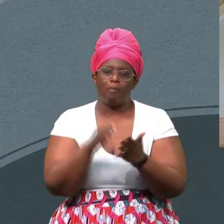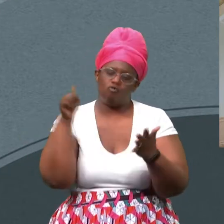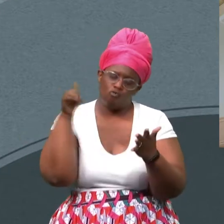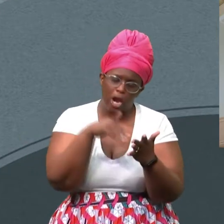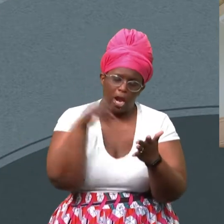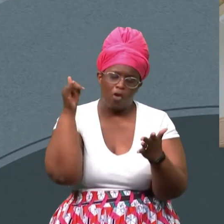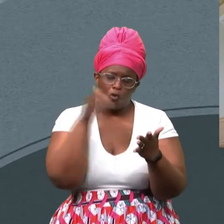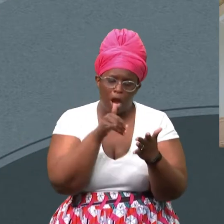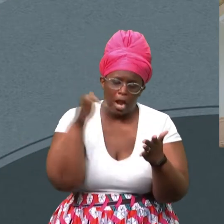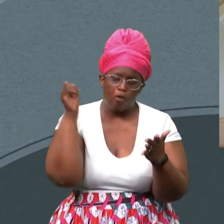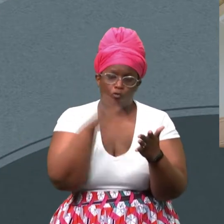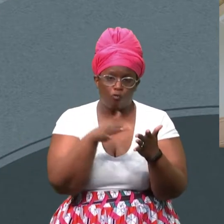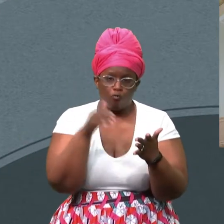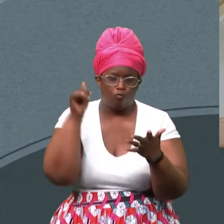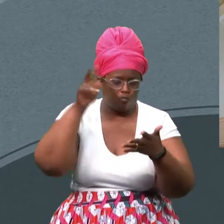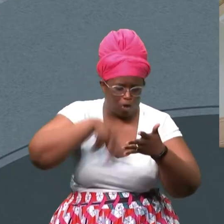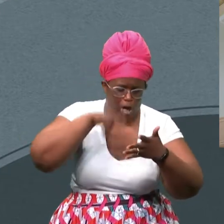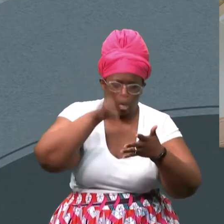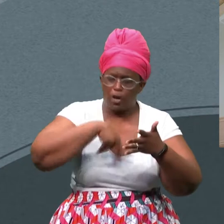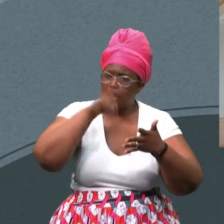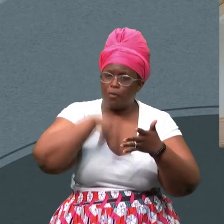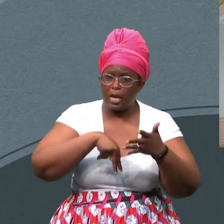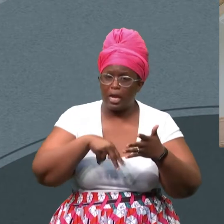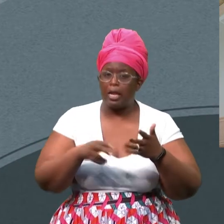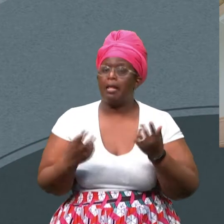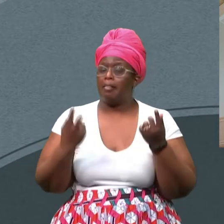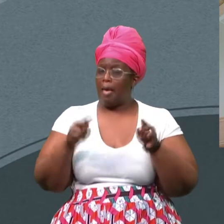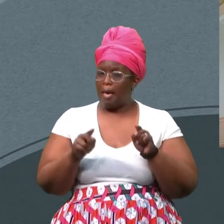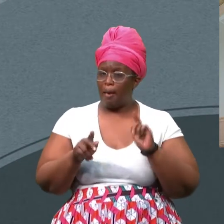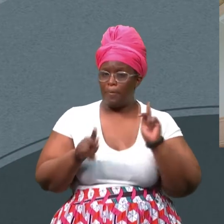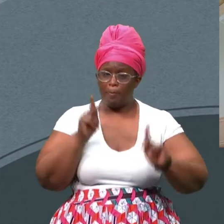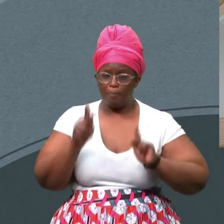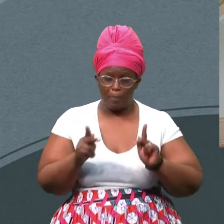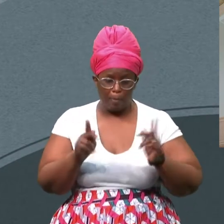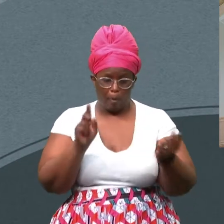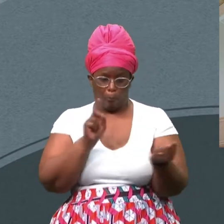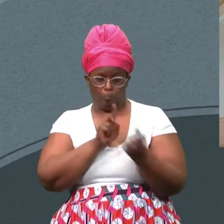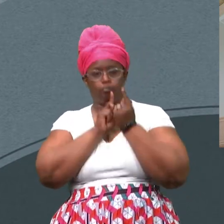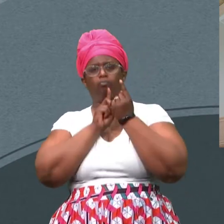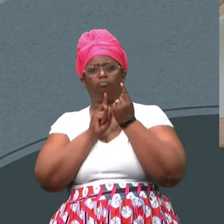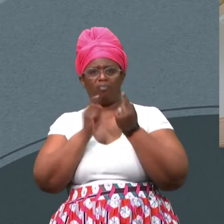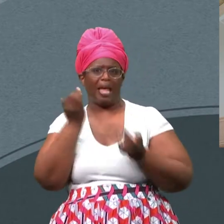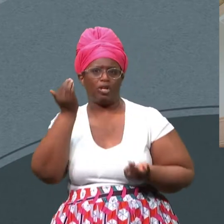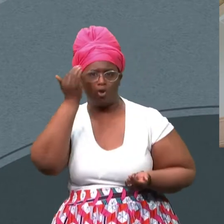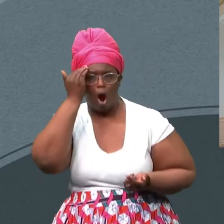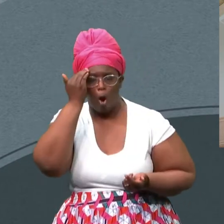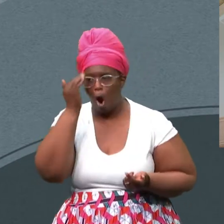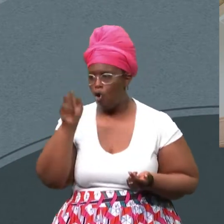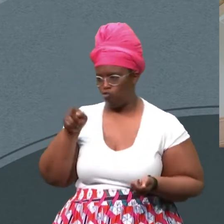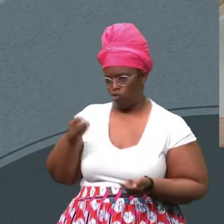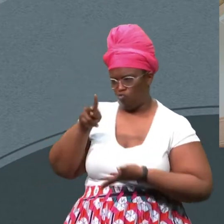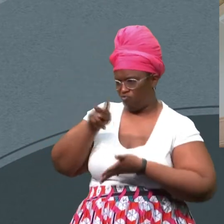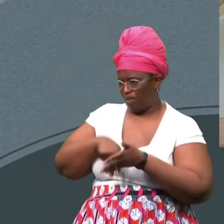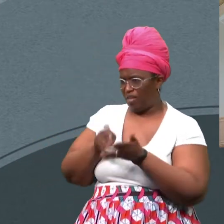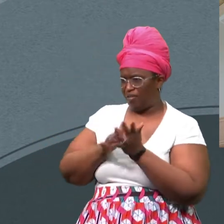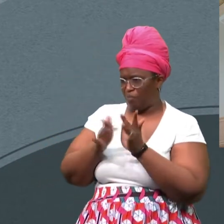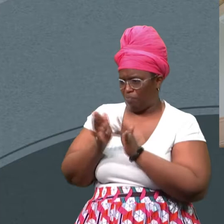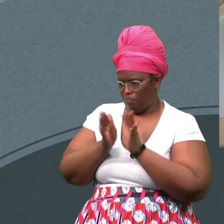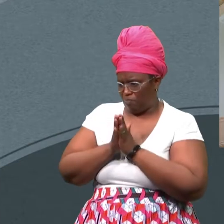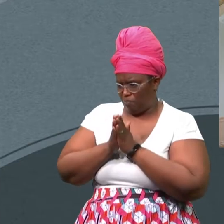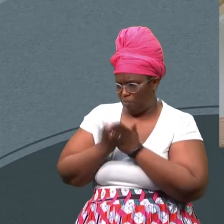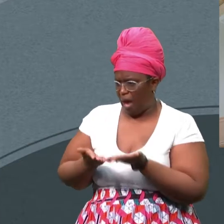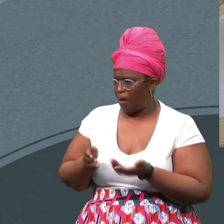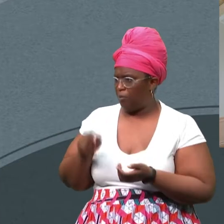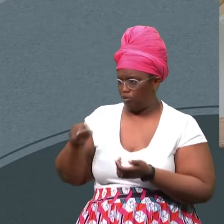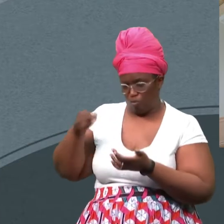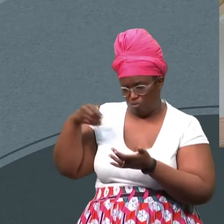word on us. That there ought be evidence that I've been grounded in the word, that I've been hanging out in the word. And I think oftentimes